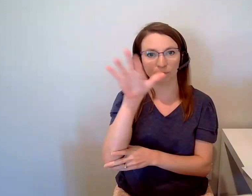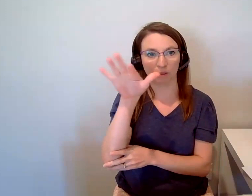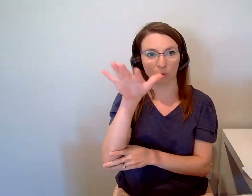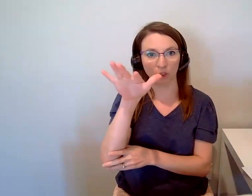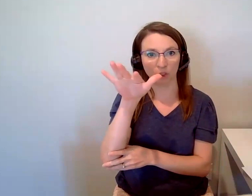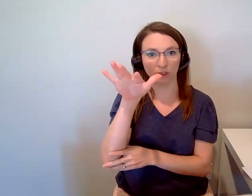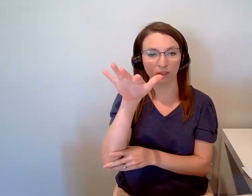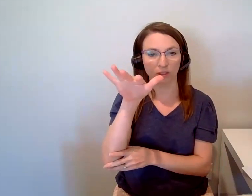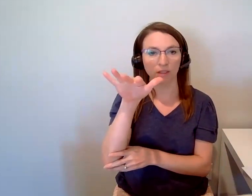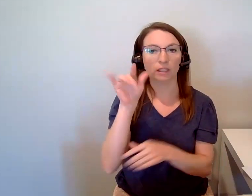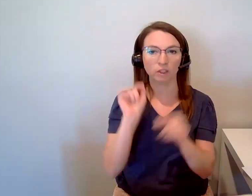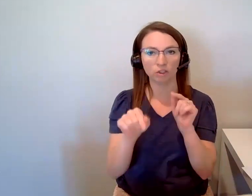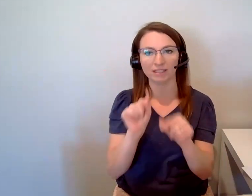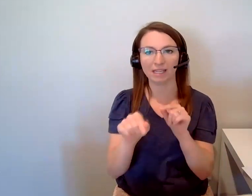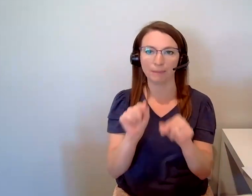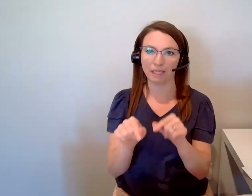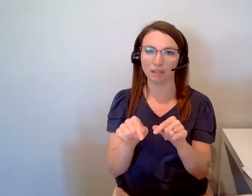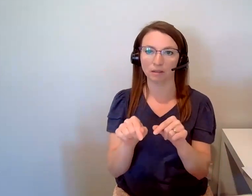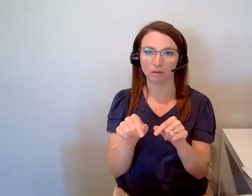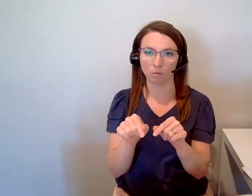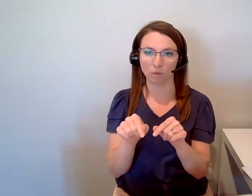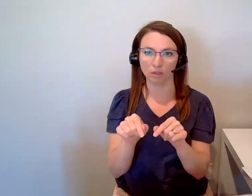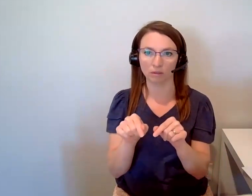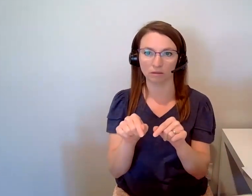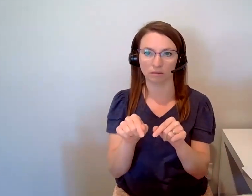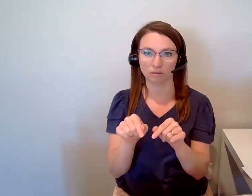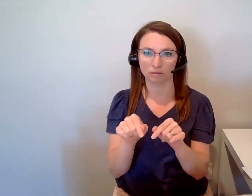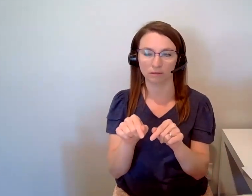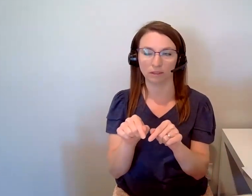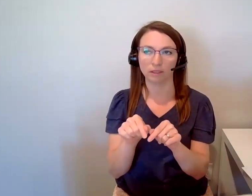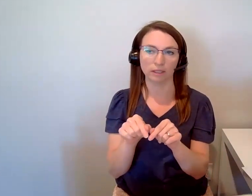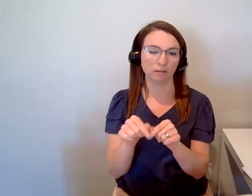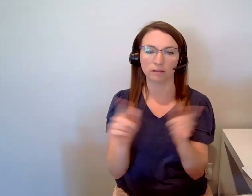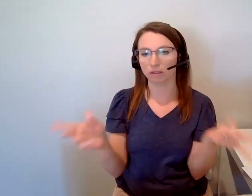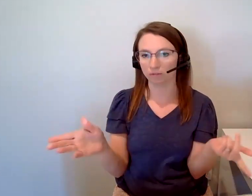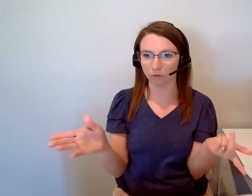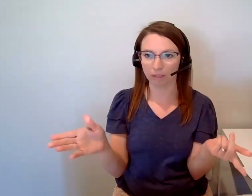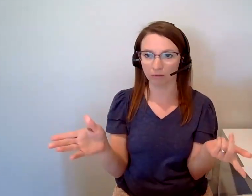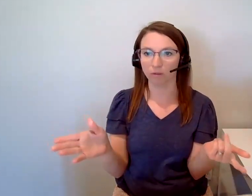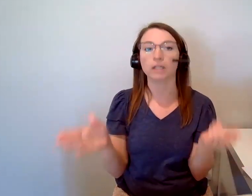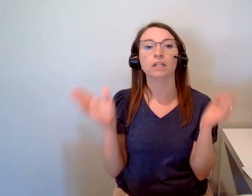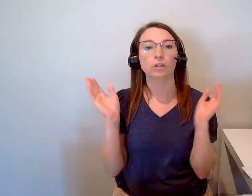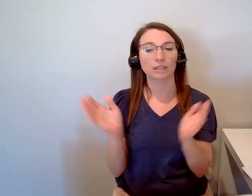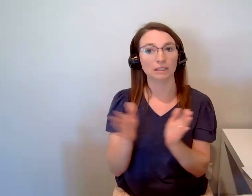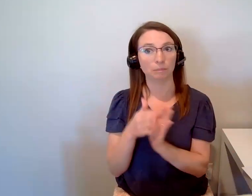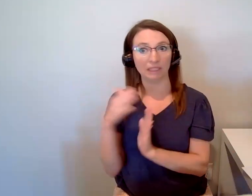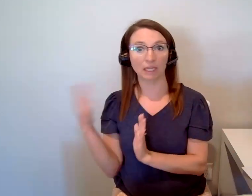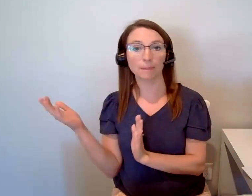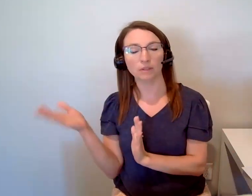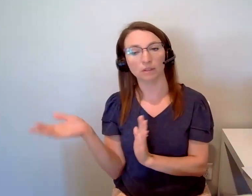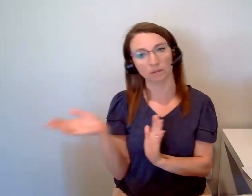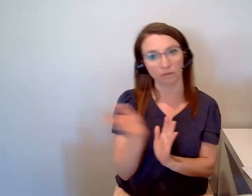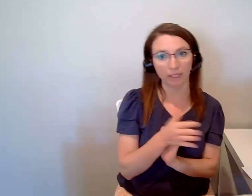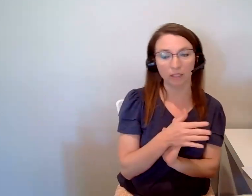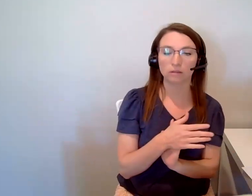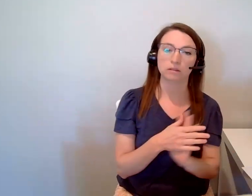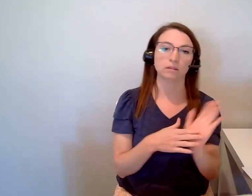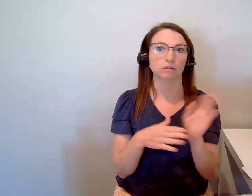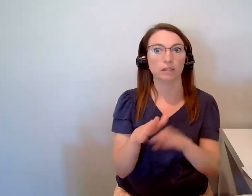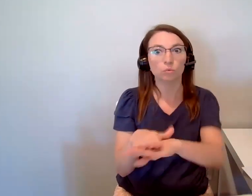a word and you just type in the word and it'll tell you if you're right or wrong. You can speed it up, you can slow it down, you can do like